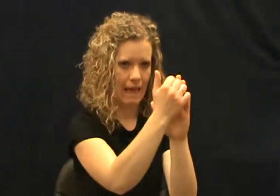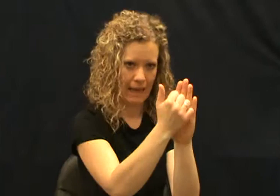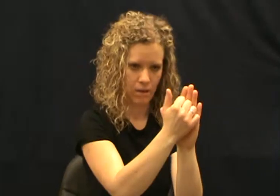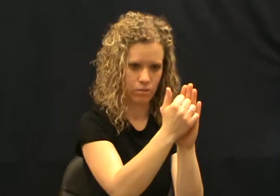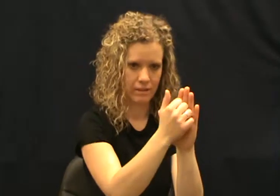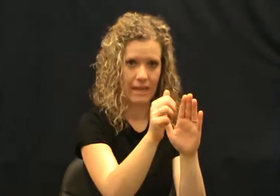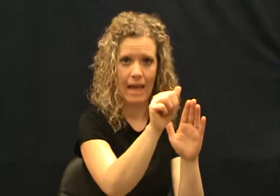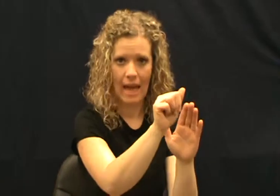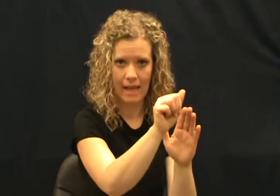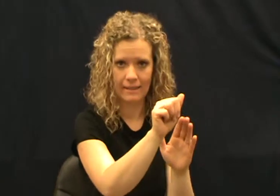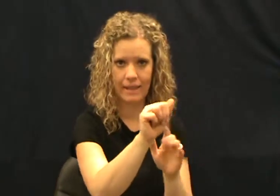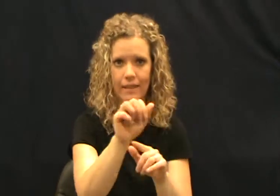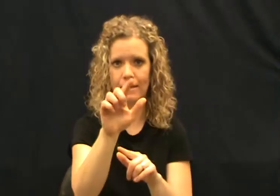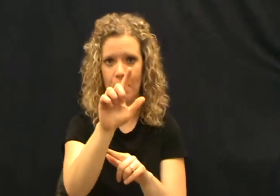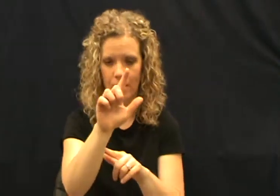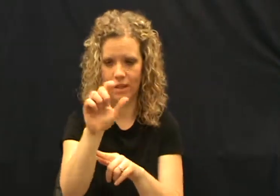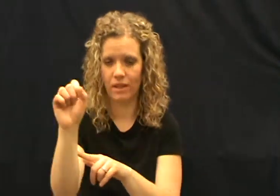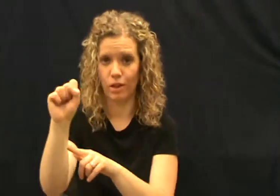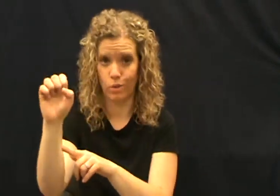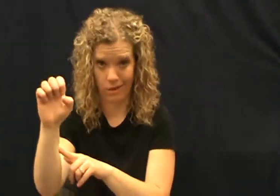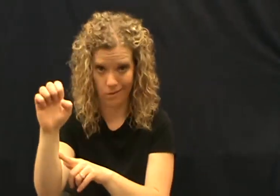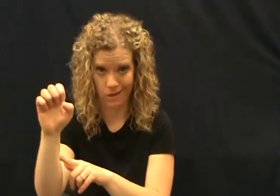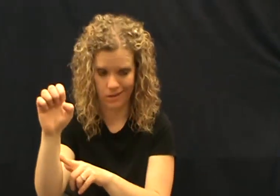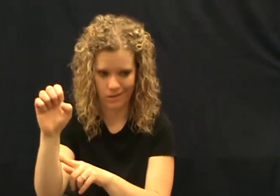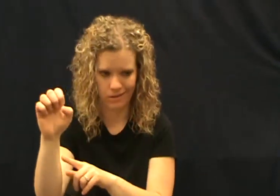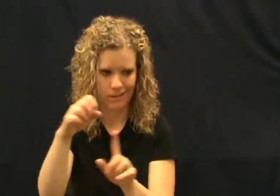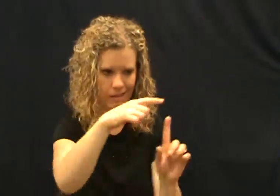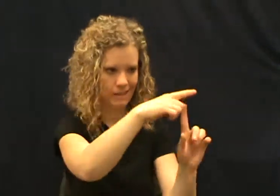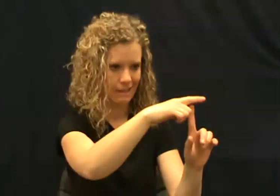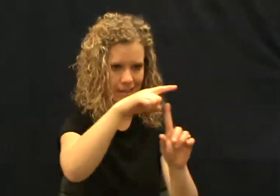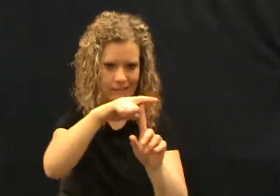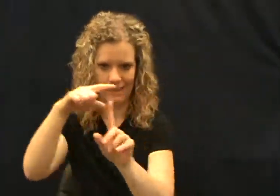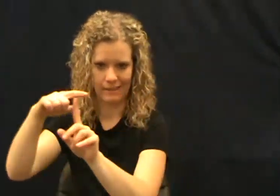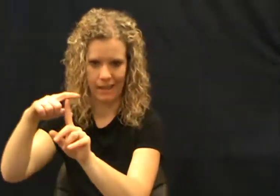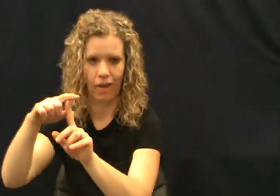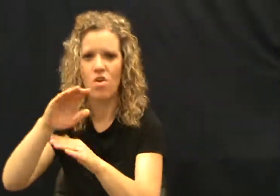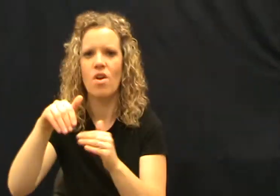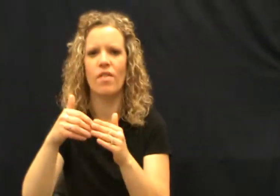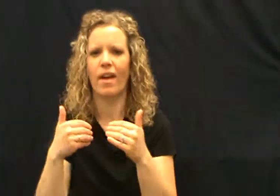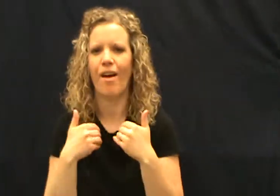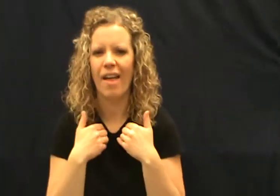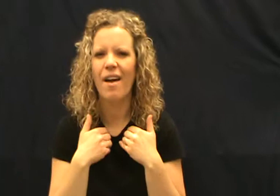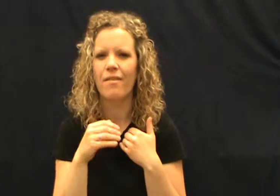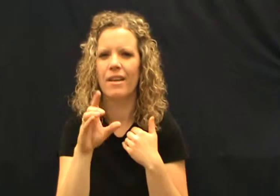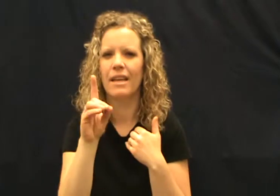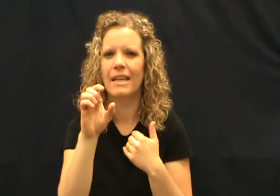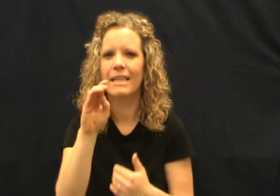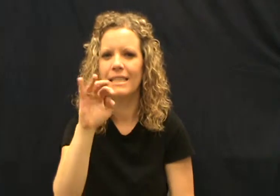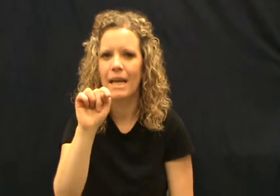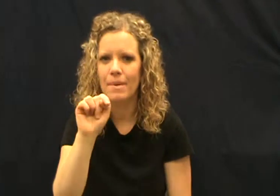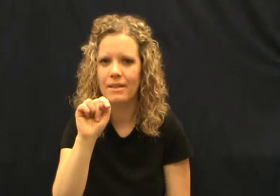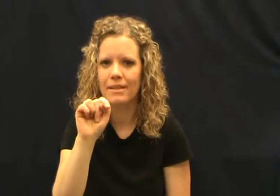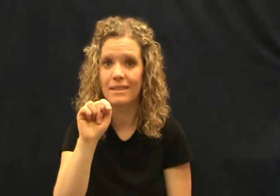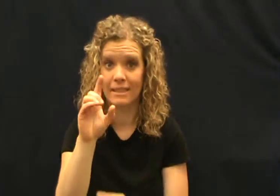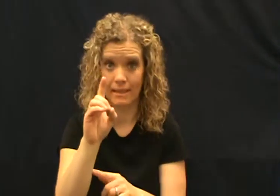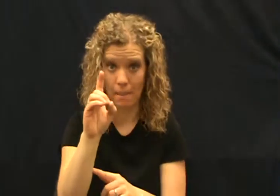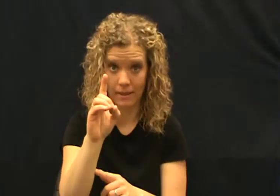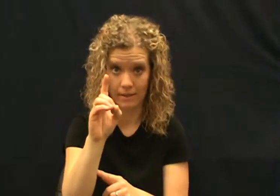and stockholders' equity, will also have debits and credits. And now what we have to come to understand is